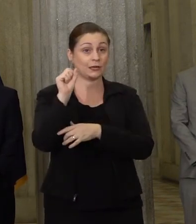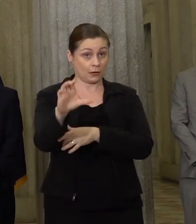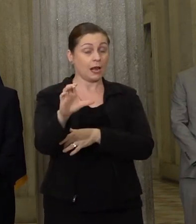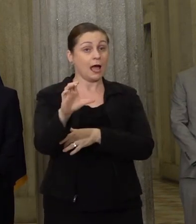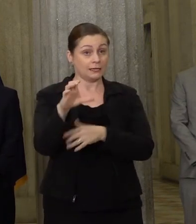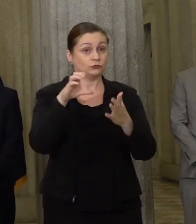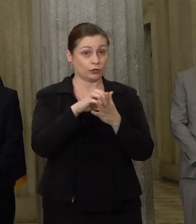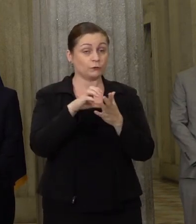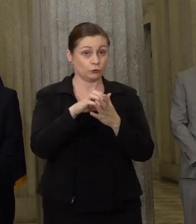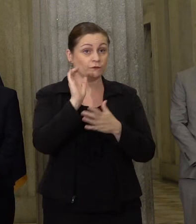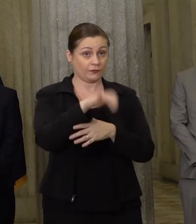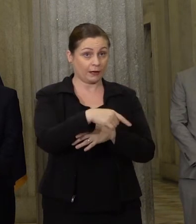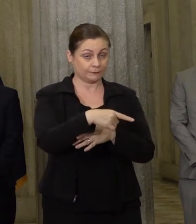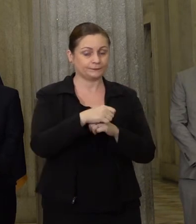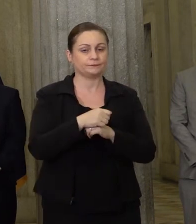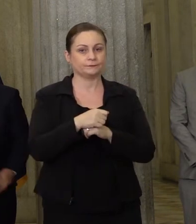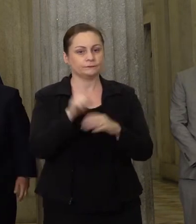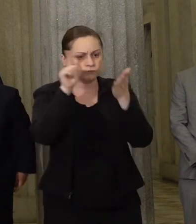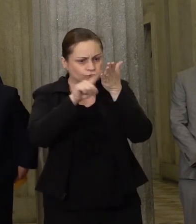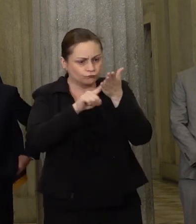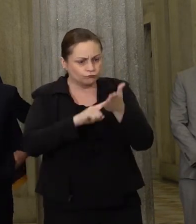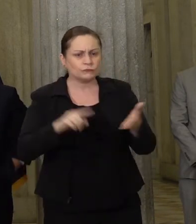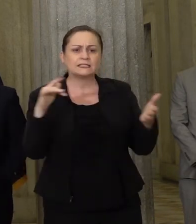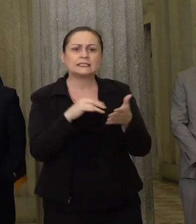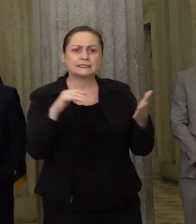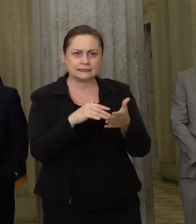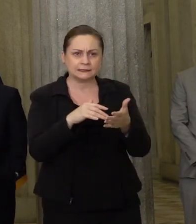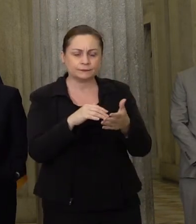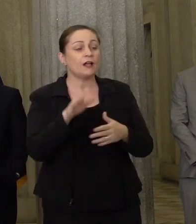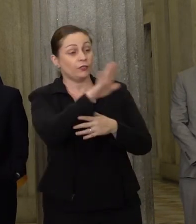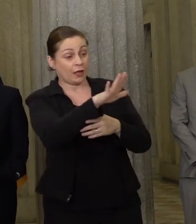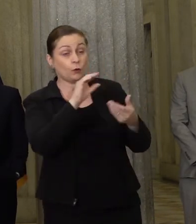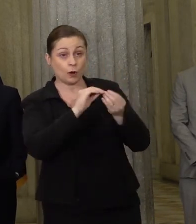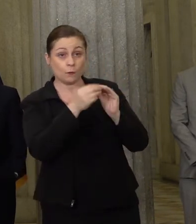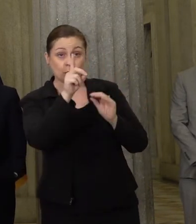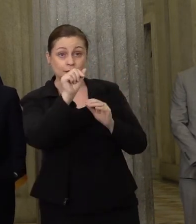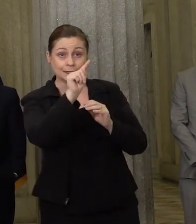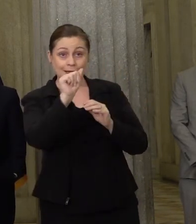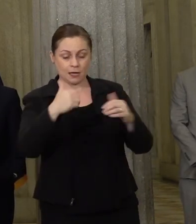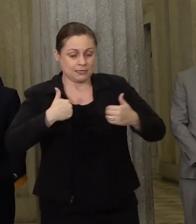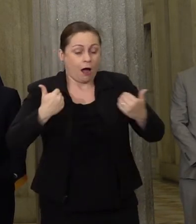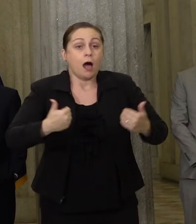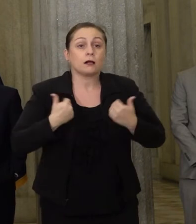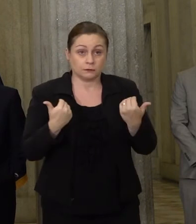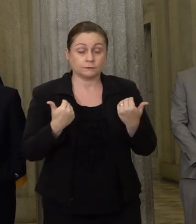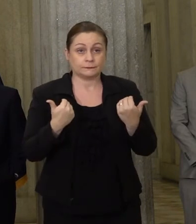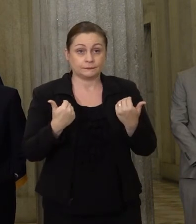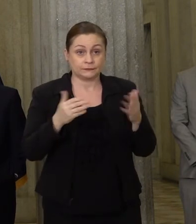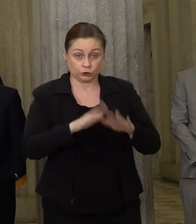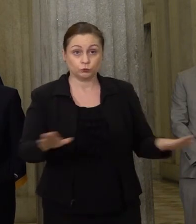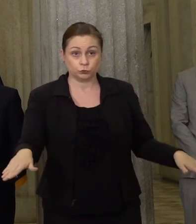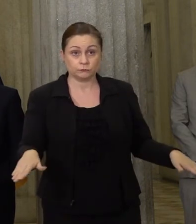that have studies and data to indicate that the children at those young ages, those